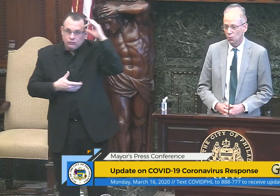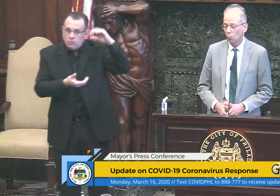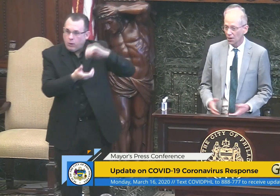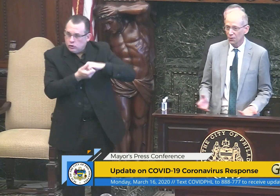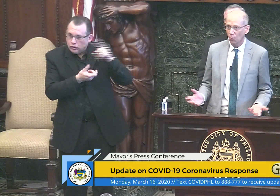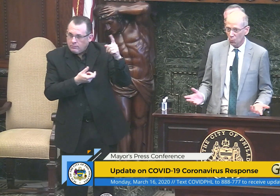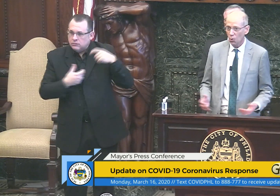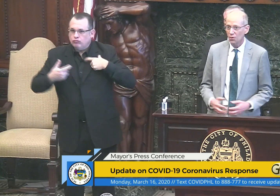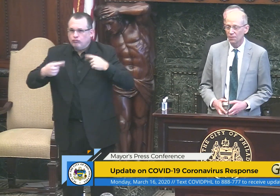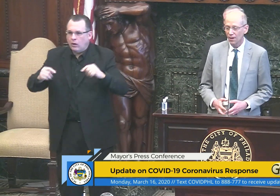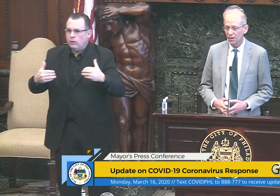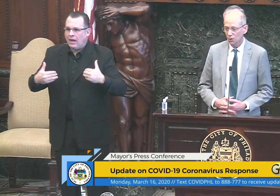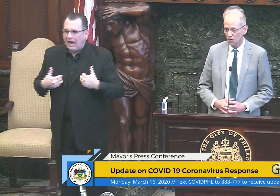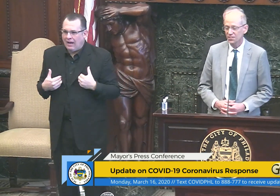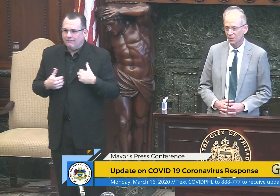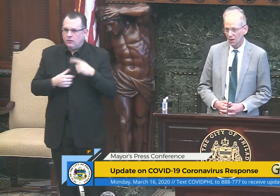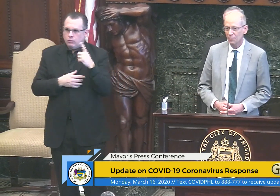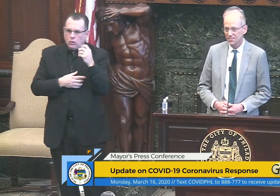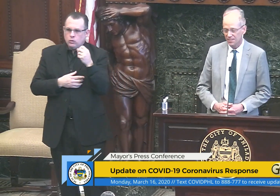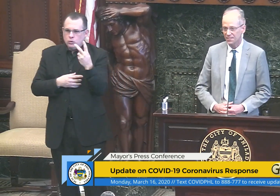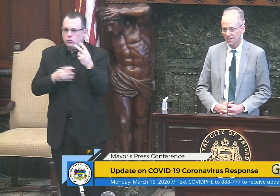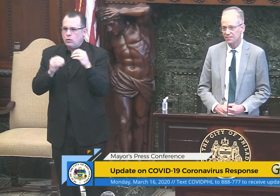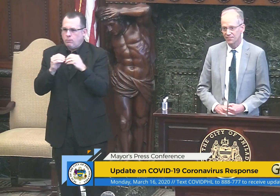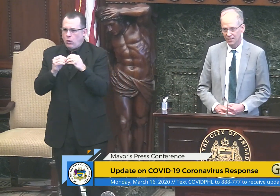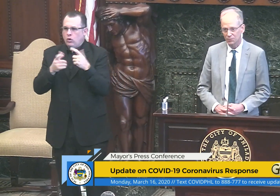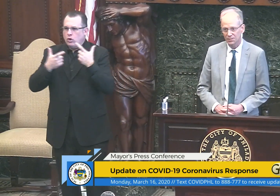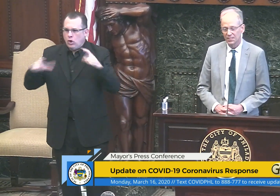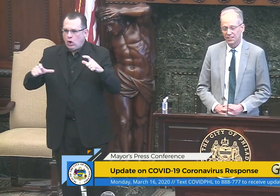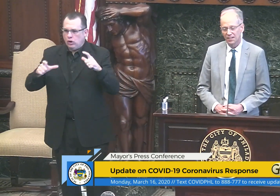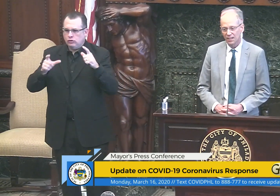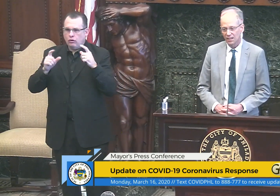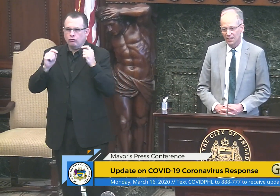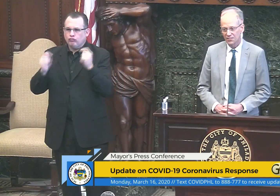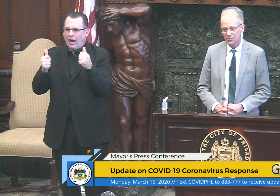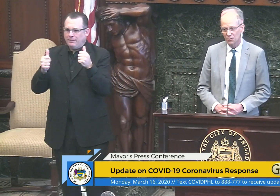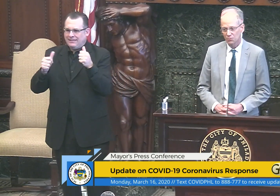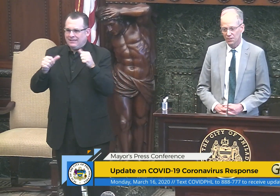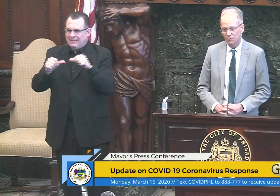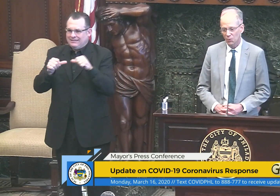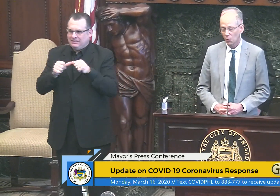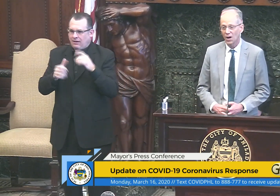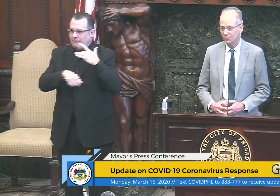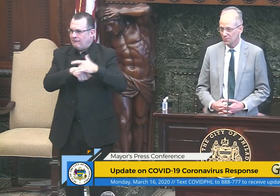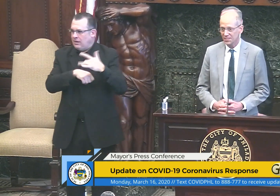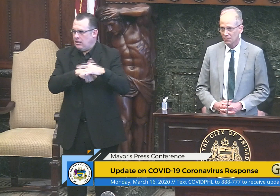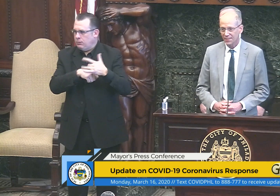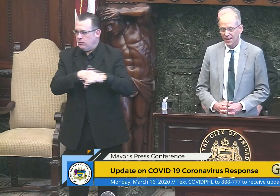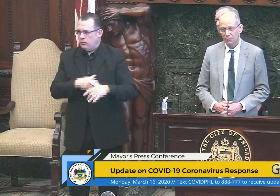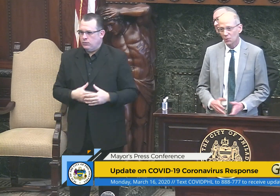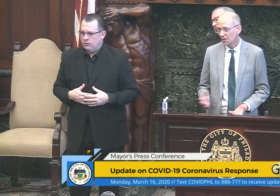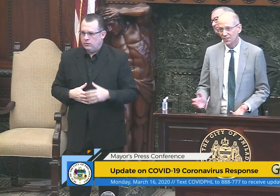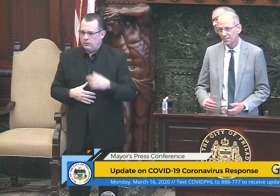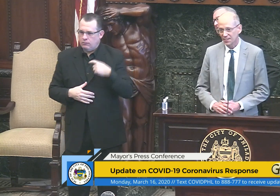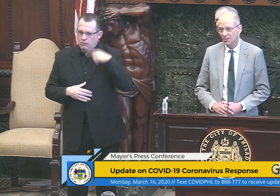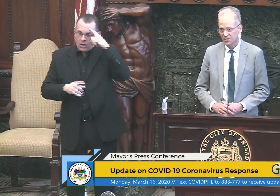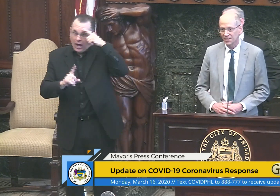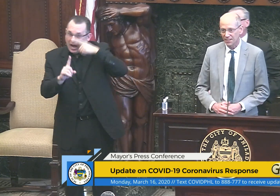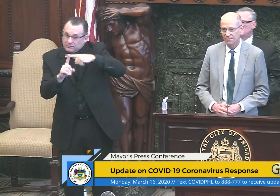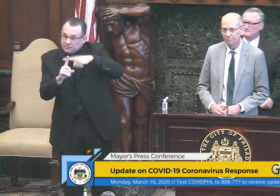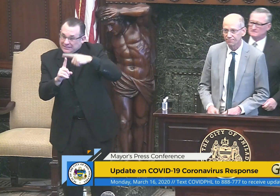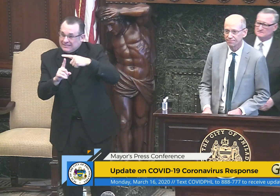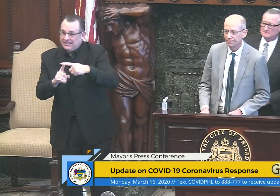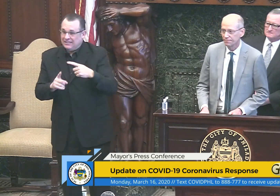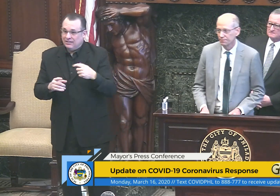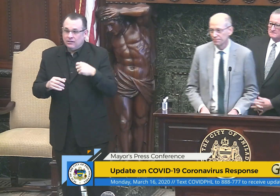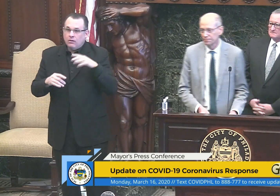have one or more large-scale rapid testing sites available. And so we're optimistic about that, but we don't have anything to announce on that